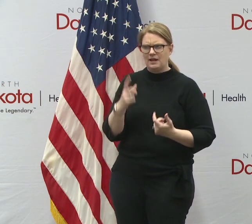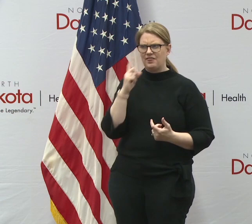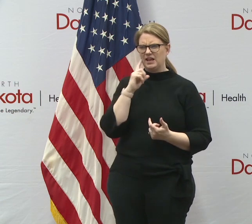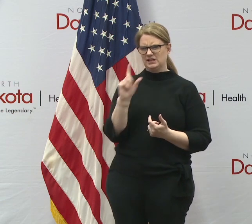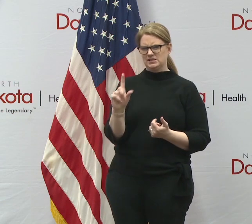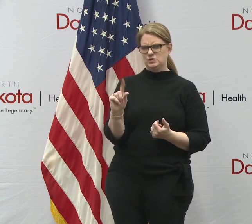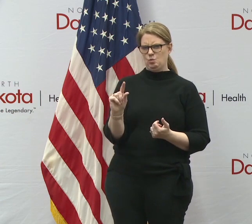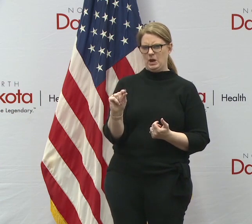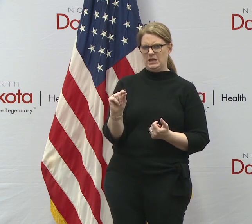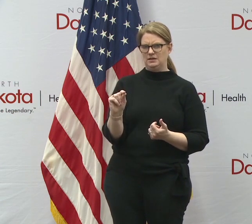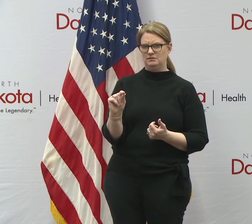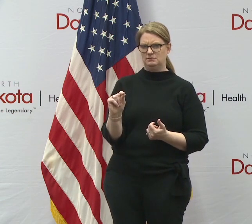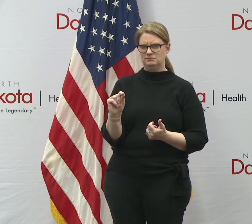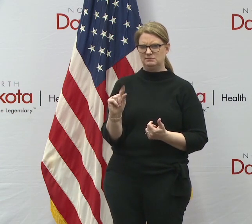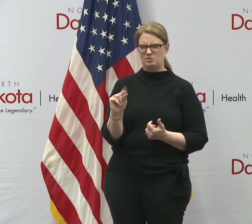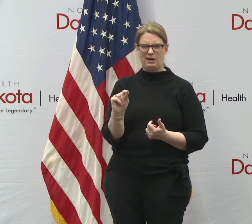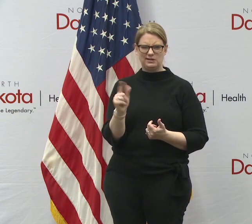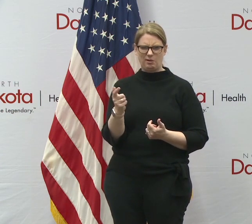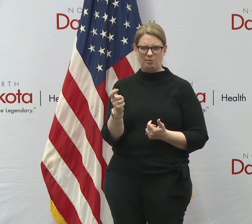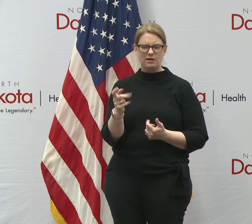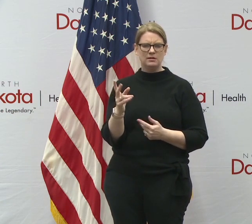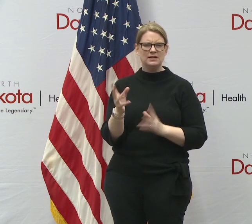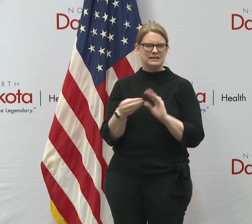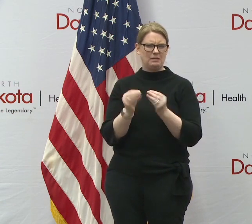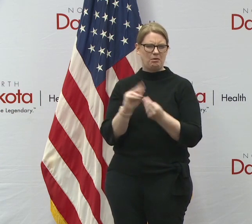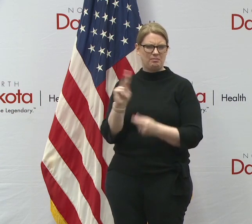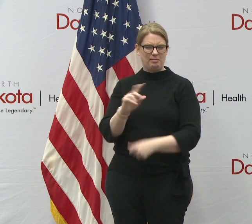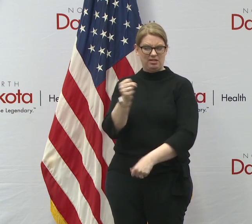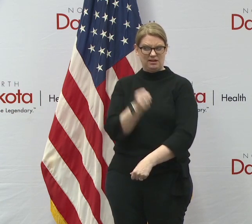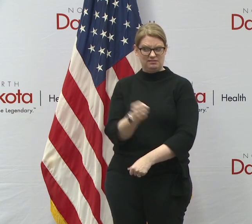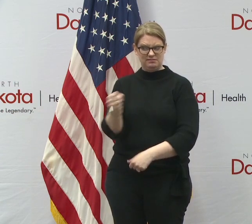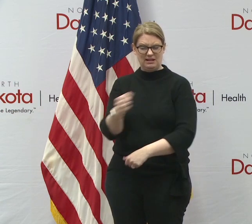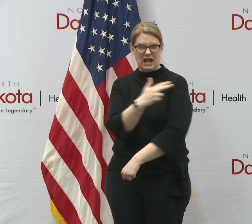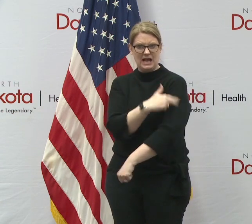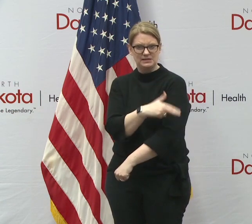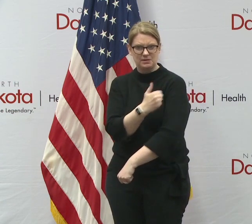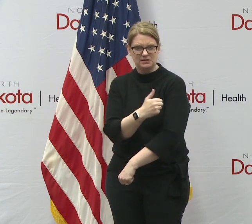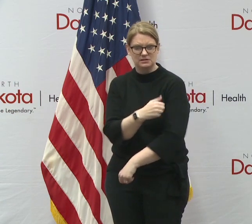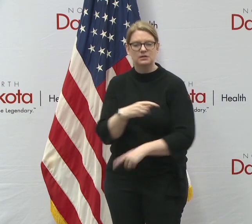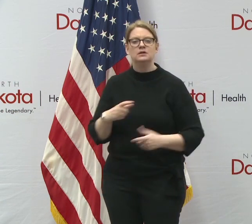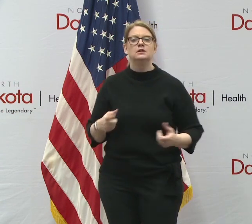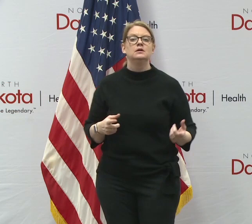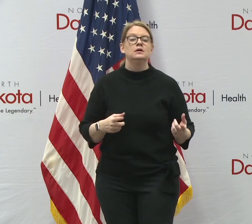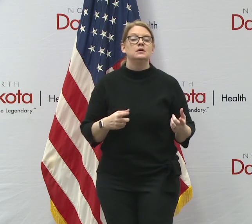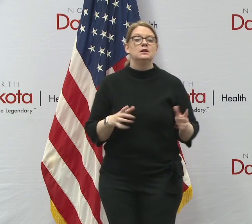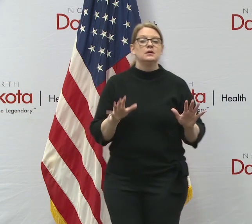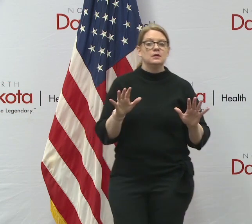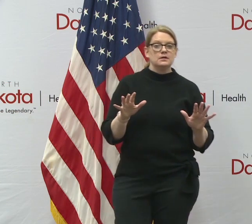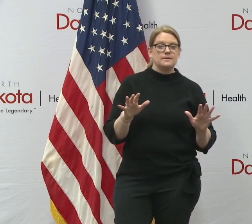20s in terms of number of people hospitalized. But what this is doing to our hospitals'